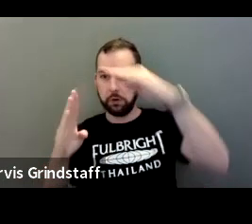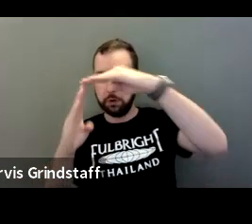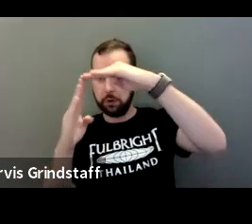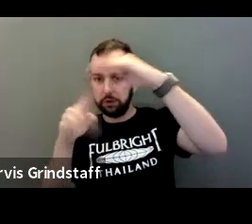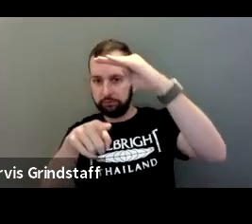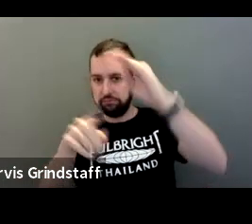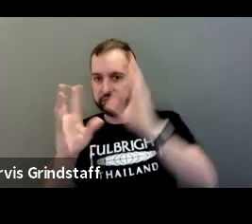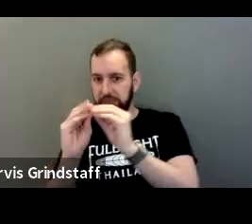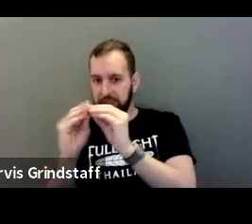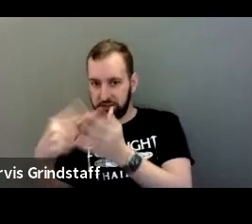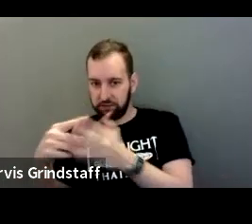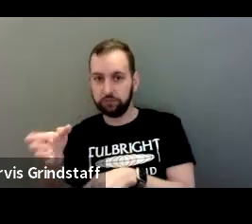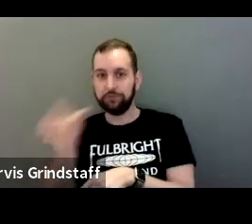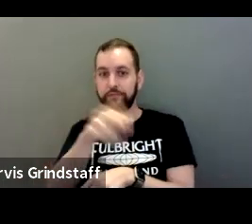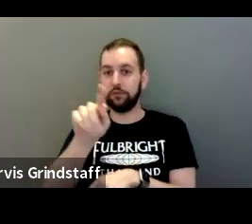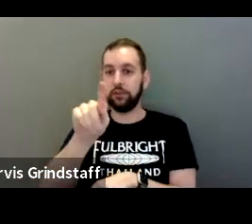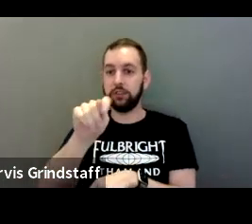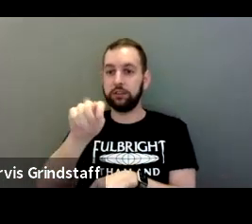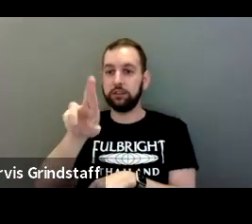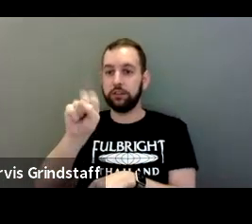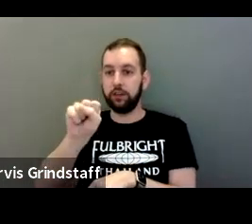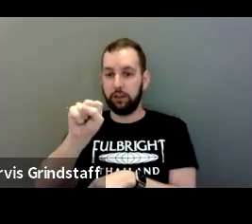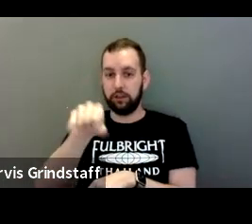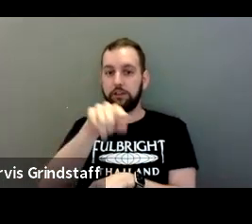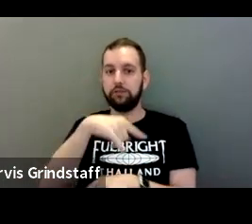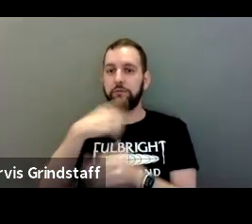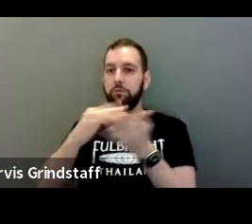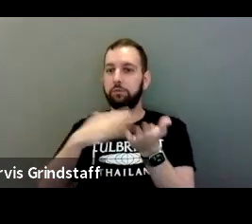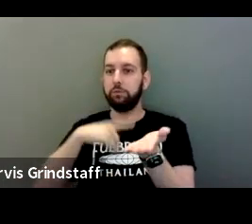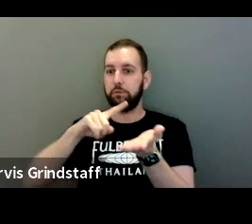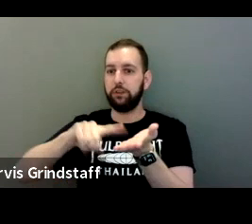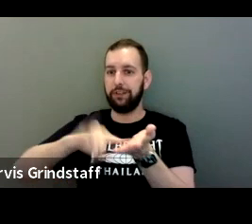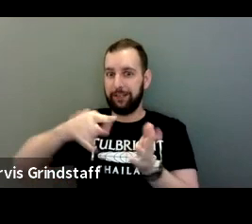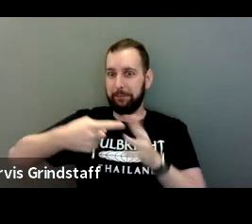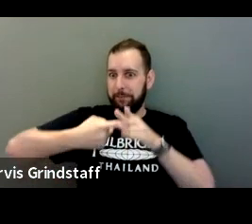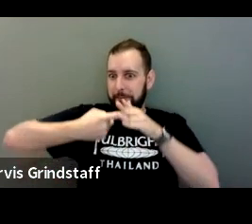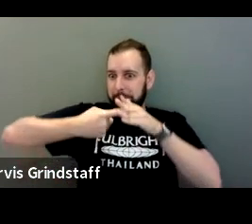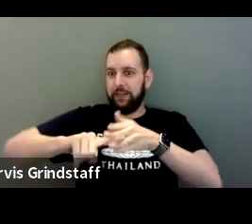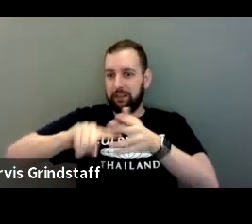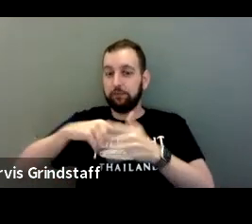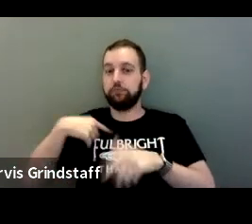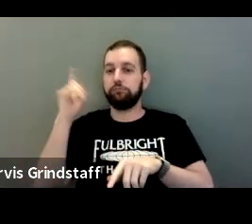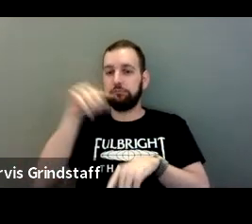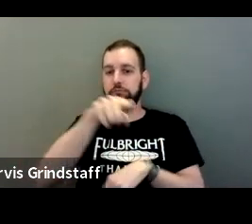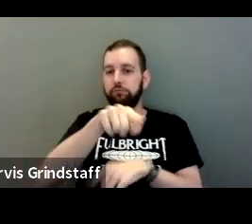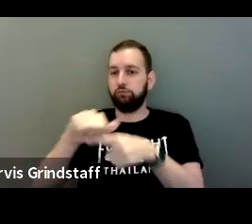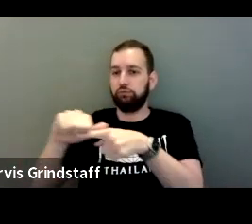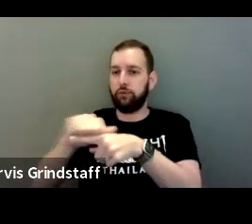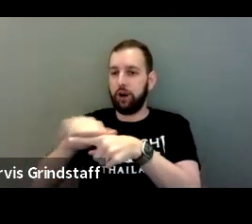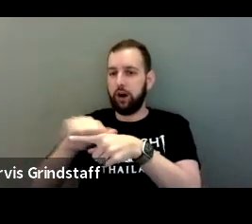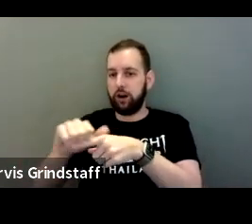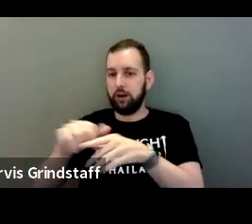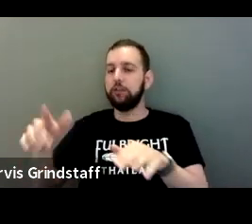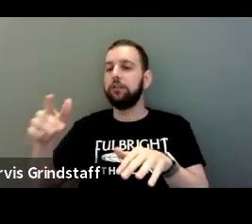So this is NADT. You could see in the top right-hand corner is that meeting, and then TRS, which is where I started